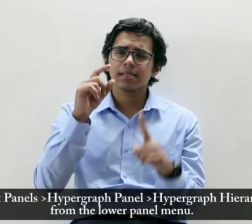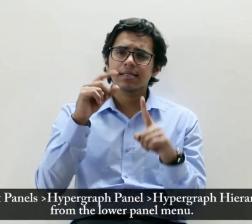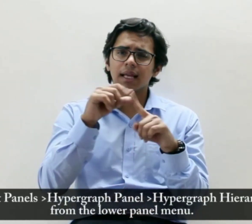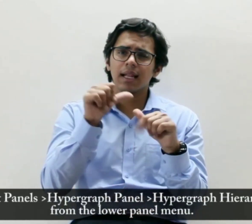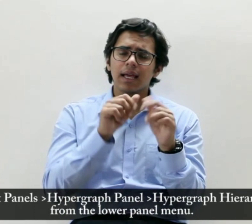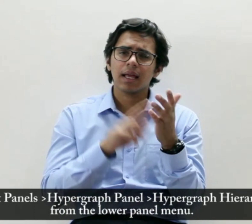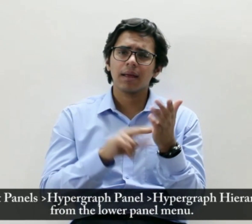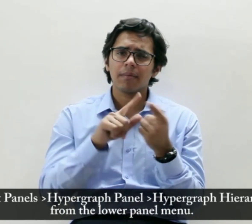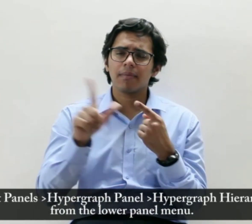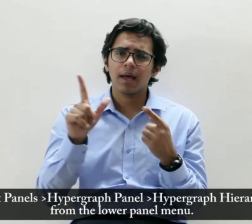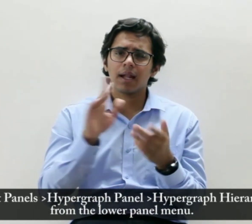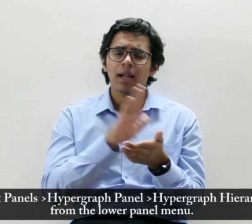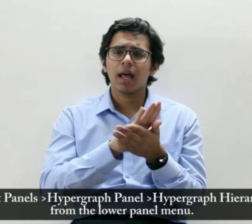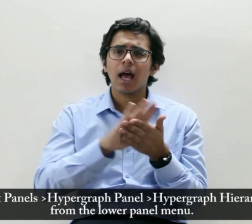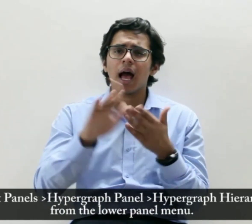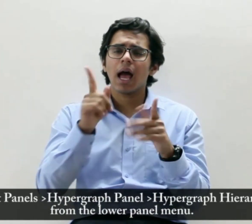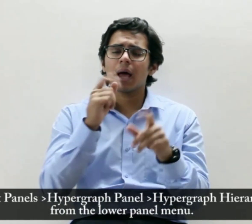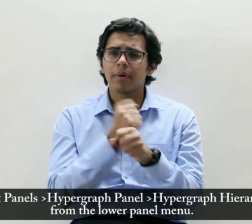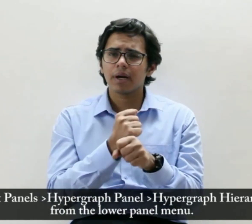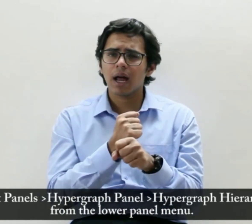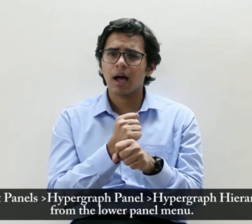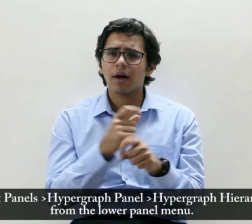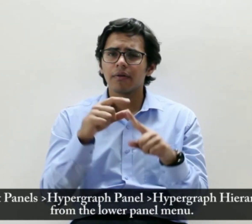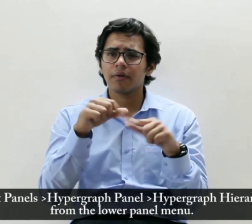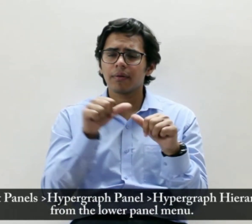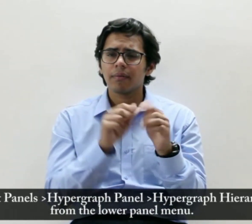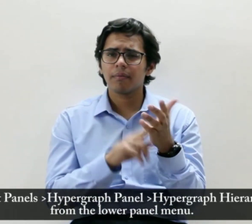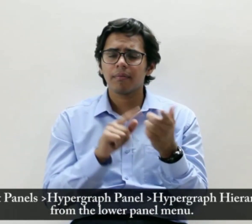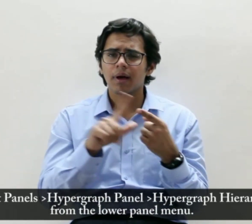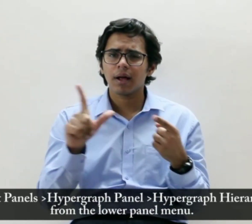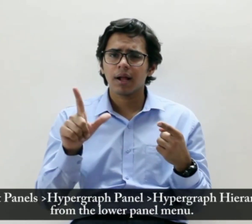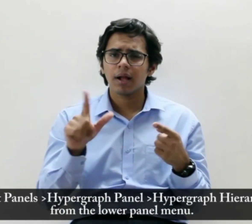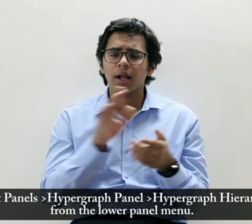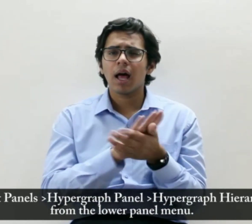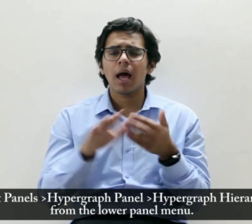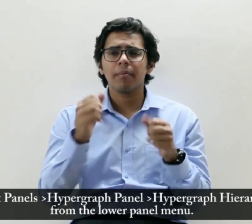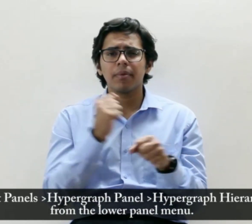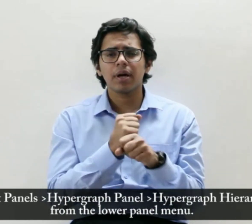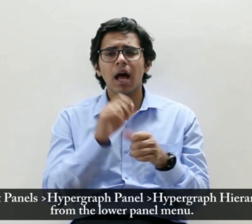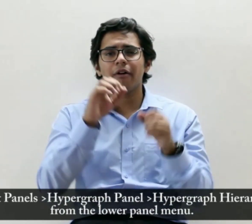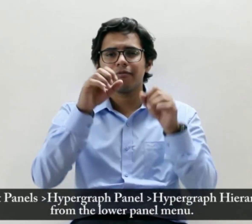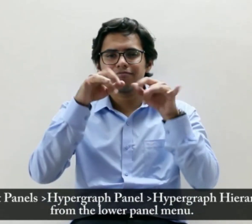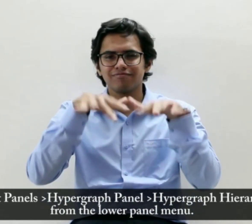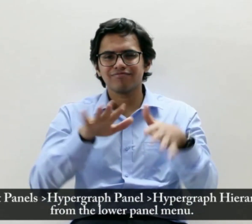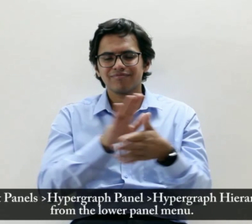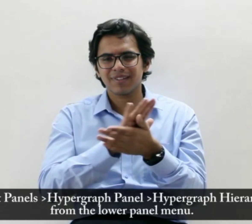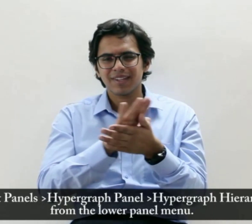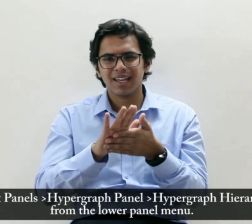Select Panels, Hypergraph panel, Hypergraph hierarchy from the lower panel menu.